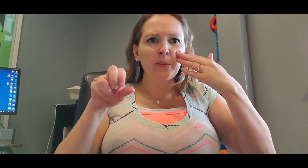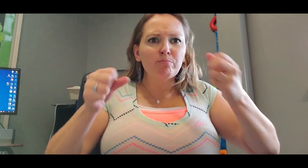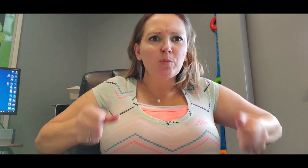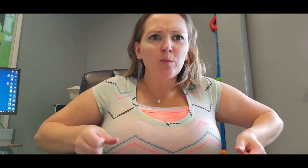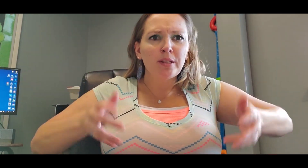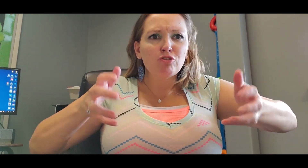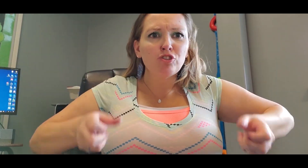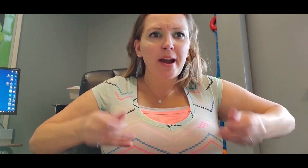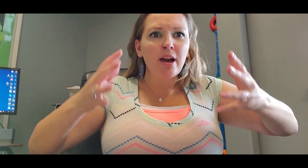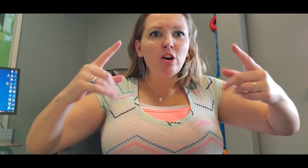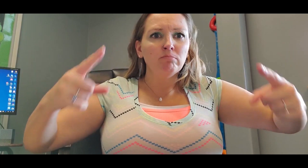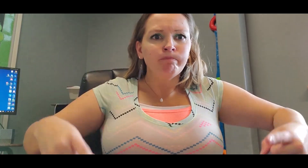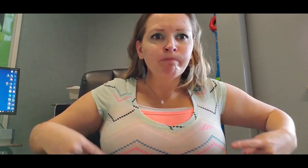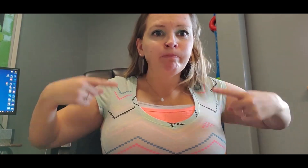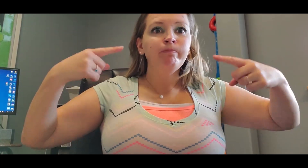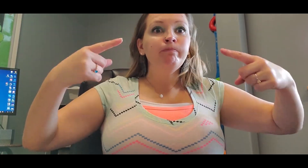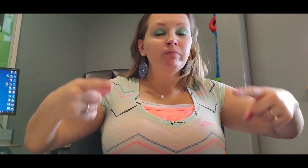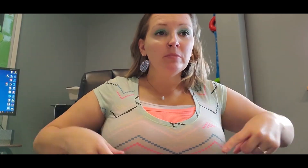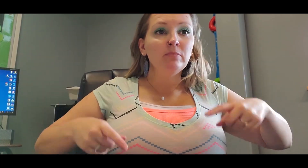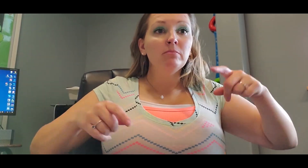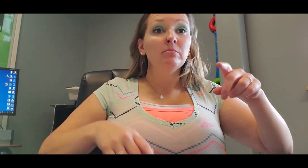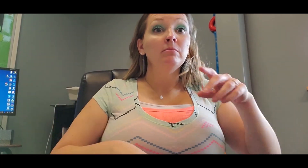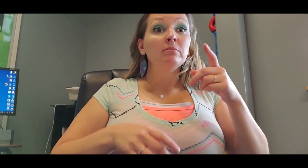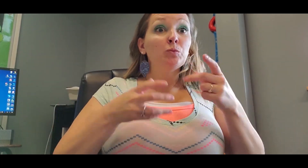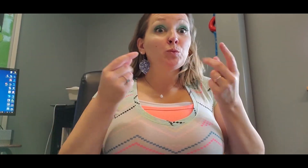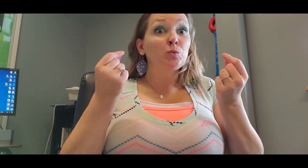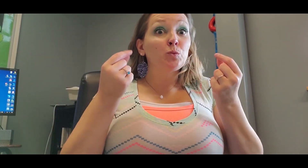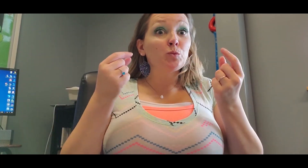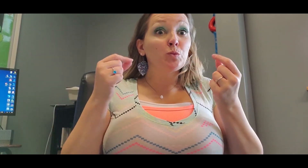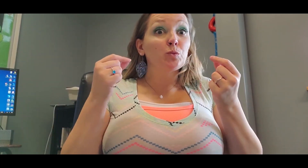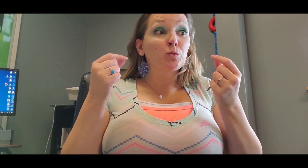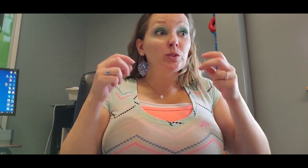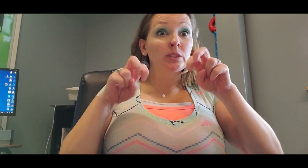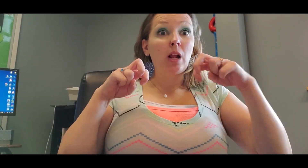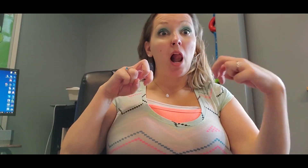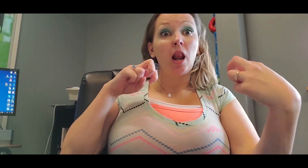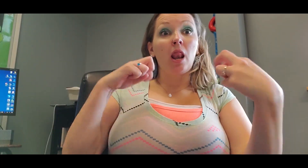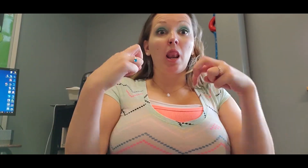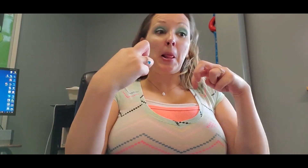There's a team of men in wheelchairs playing basketball.